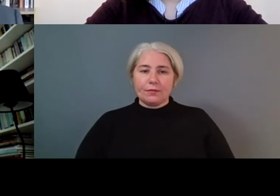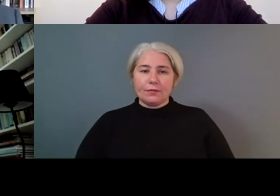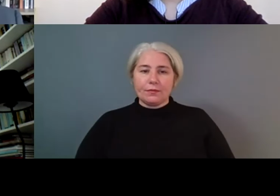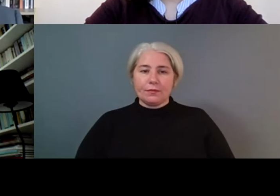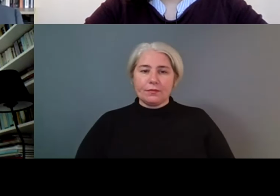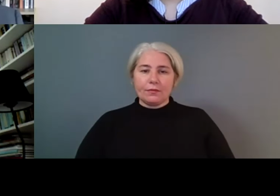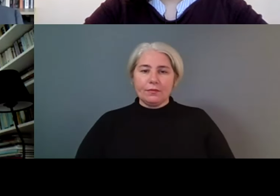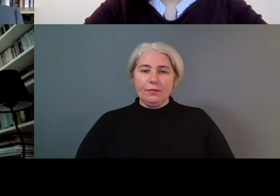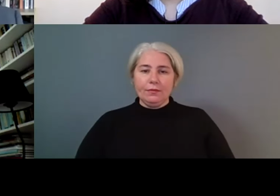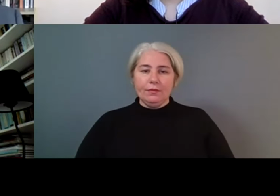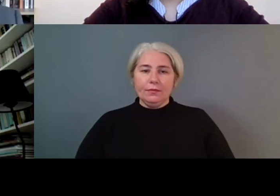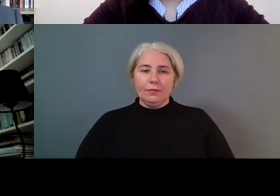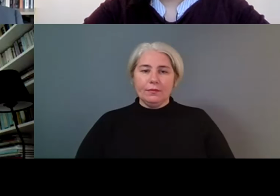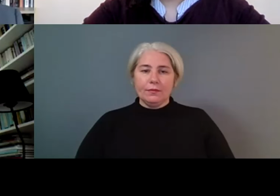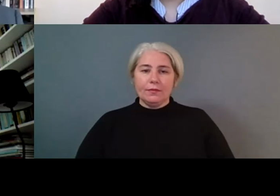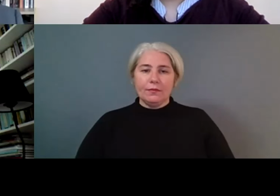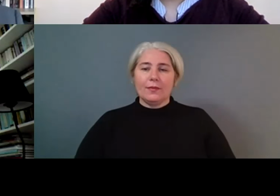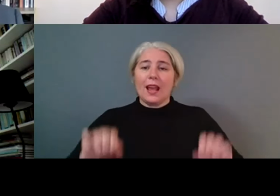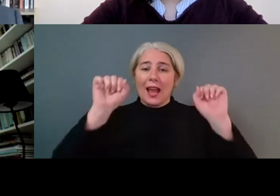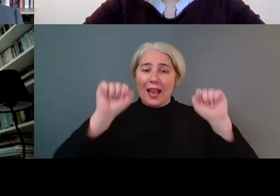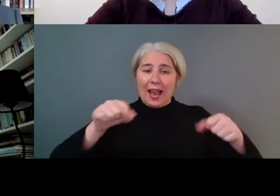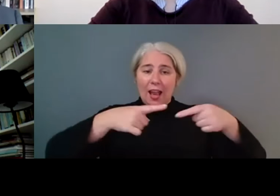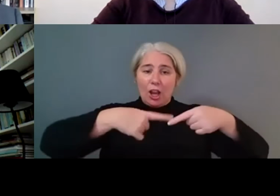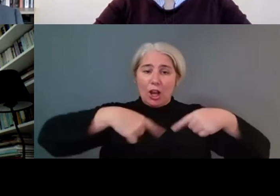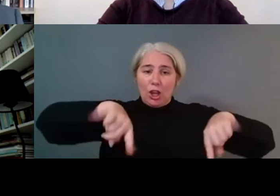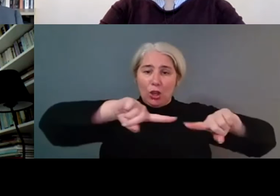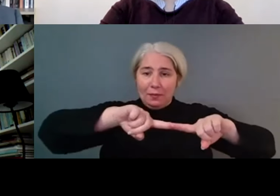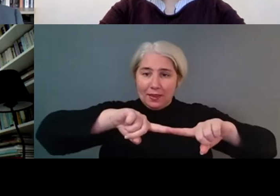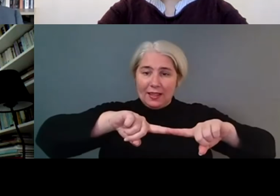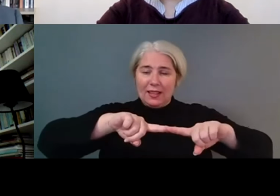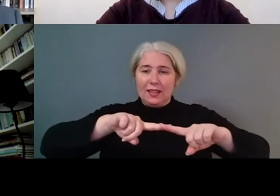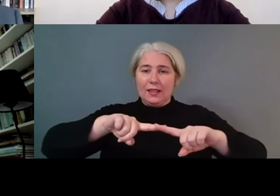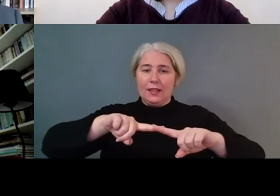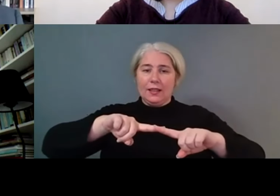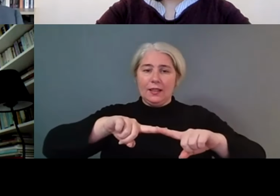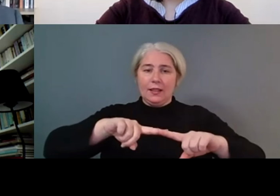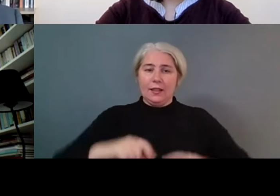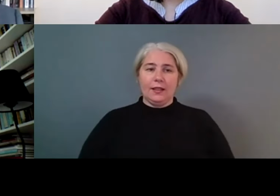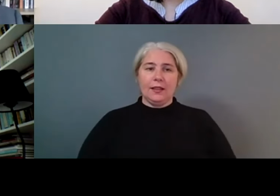of the CRPD that are proclaimed in public by